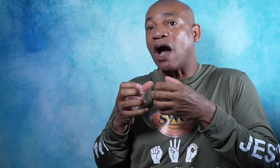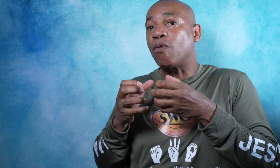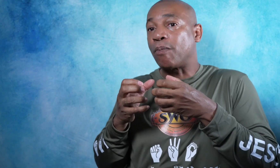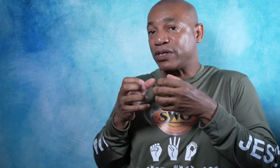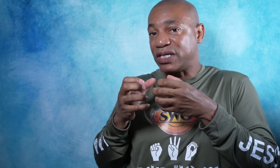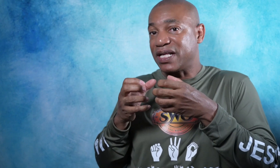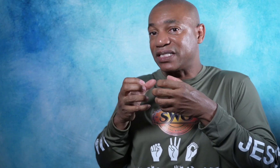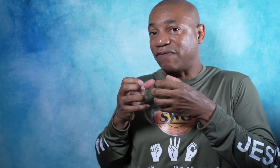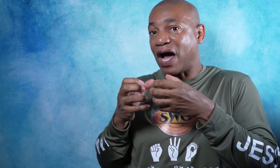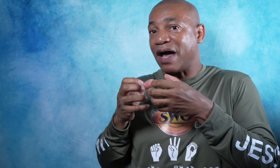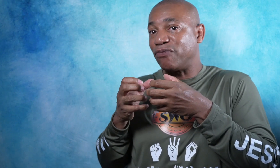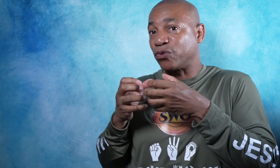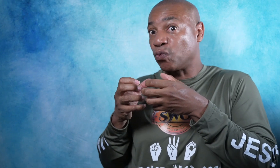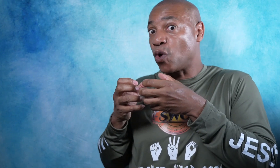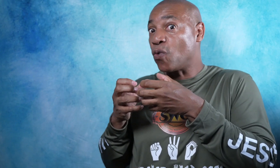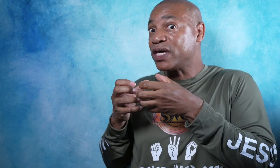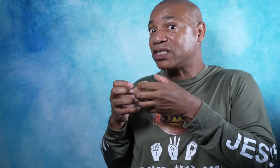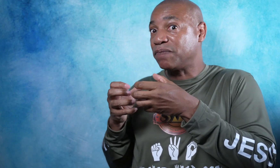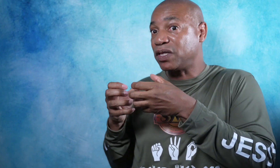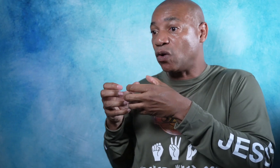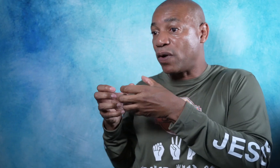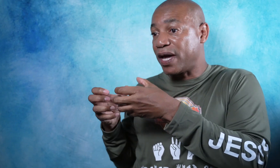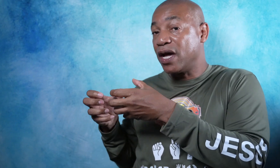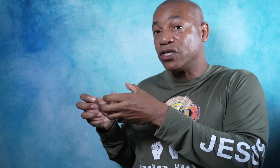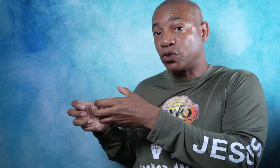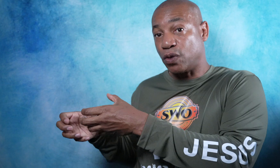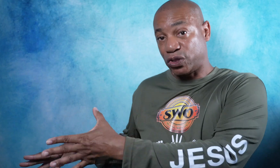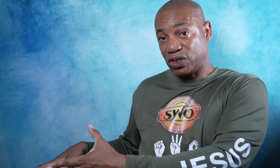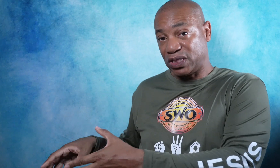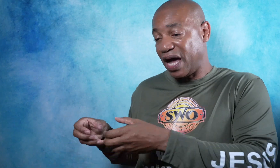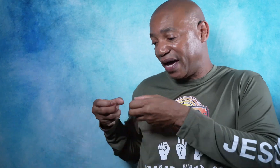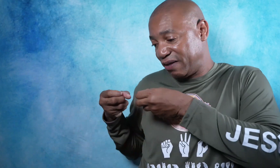will pretend as if I'm throwing something away towards the side.